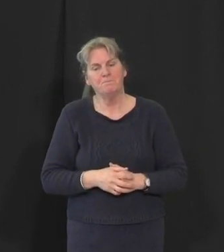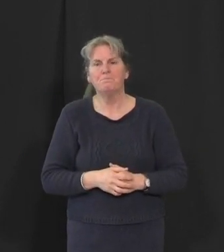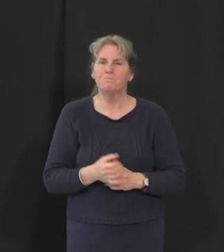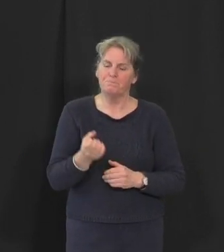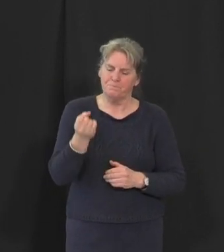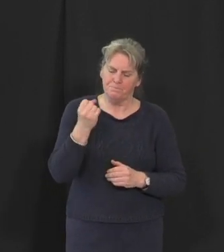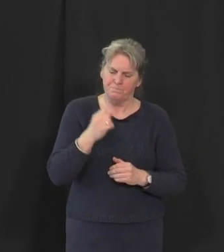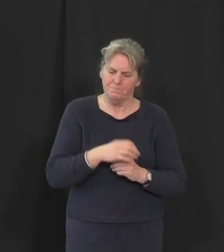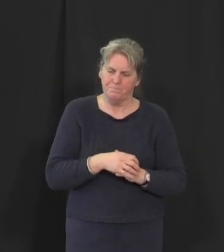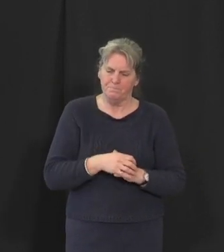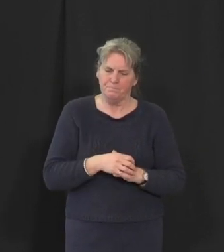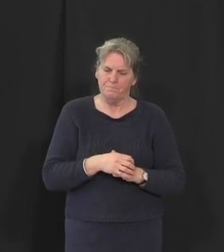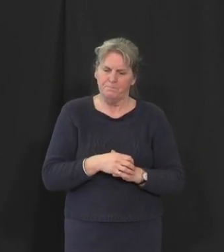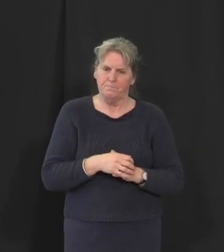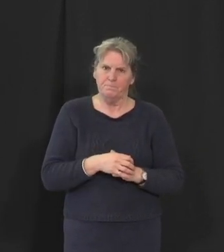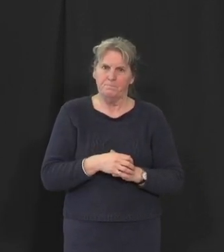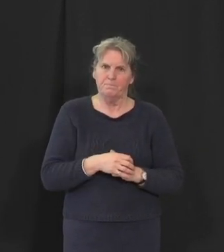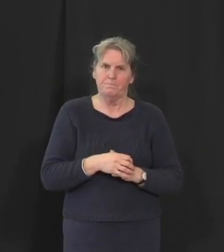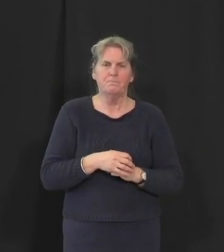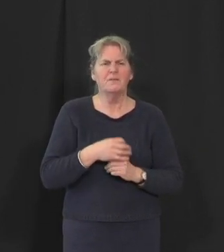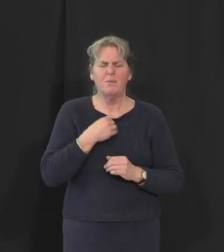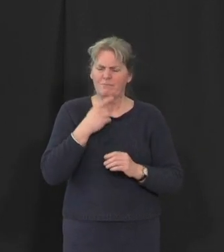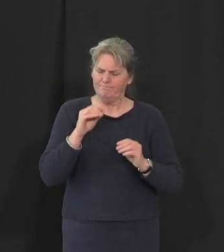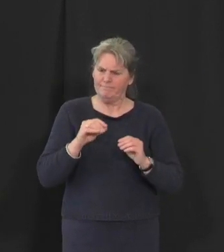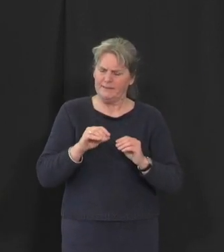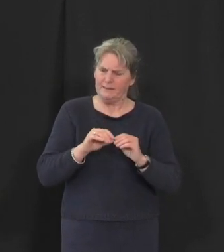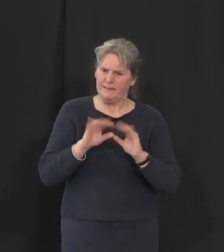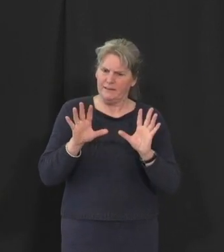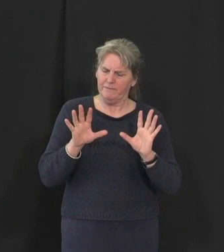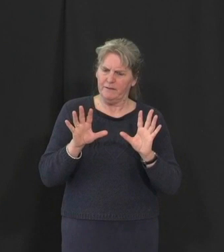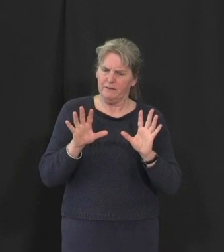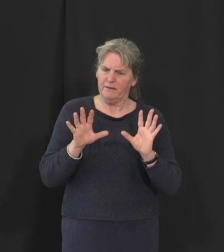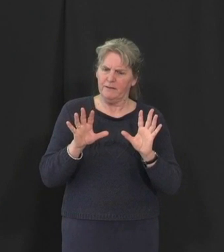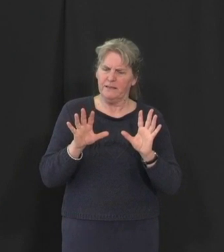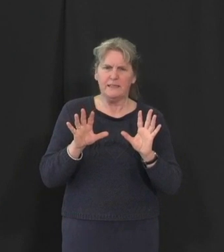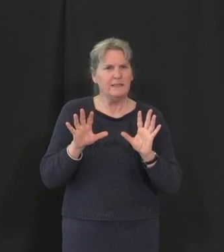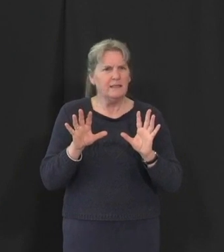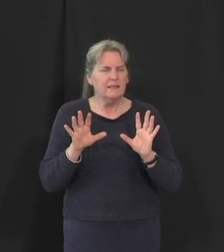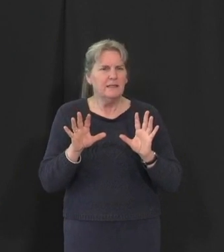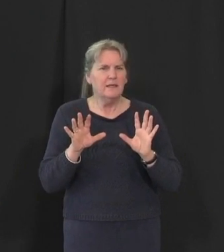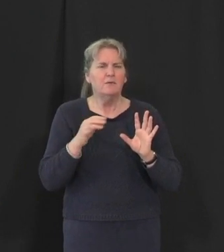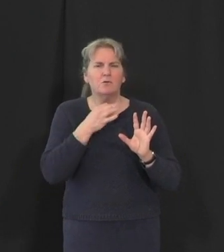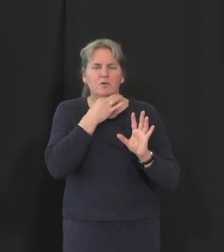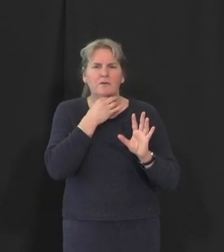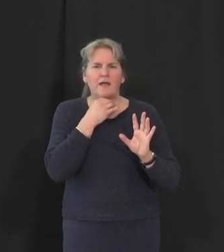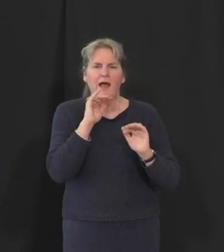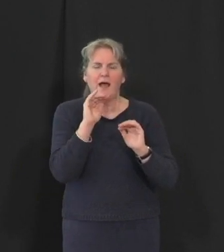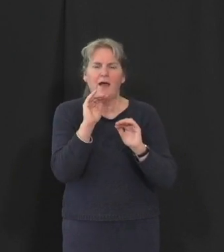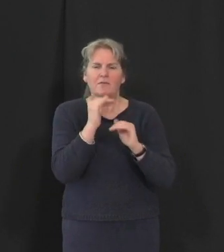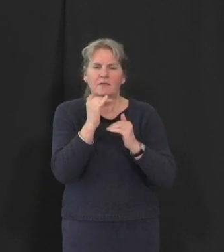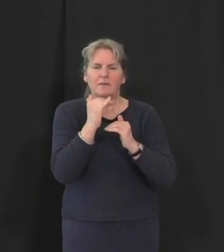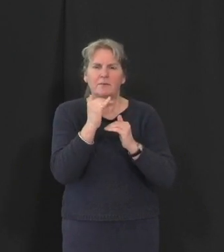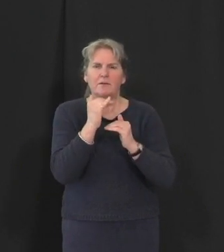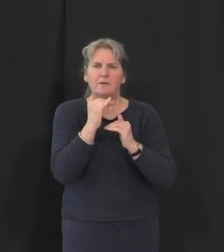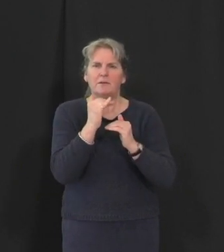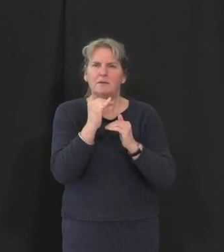Yes, just for some, see if there's clarification. Is there any other restriction on access